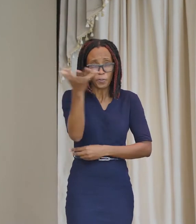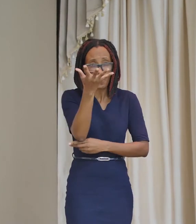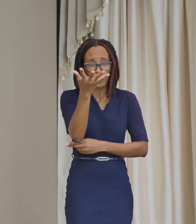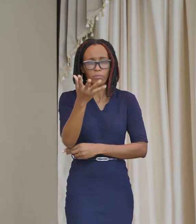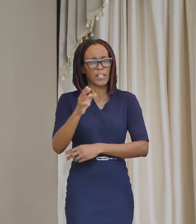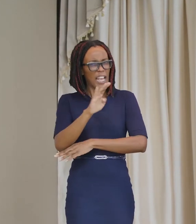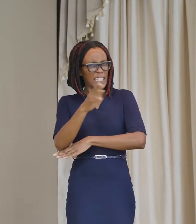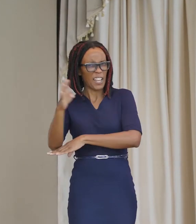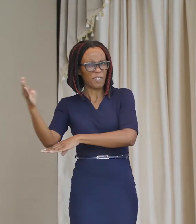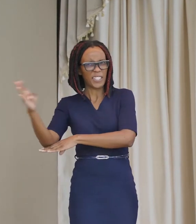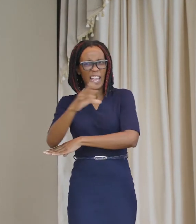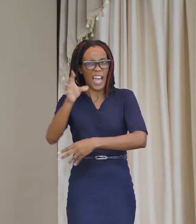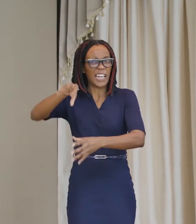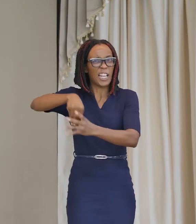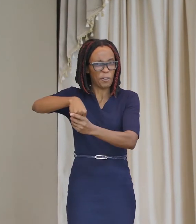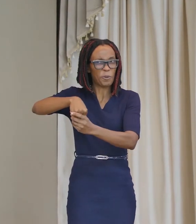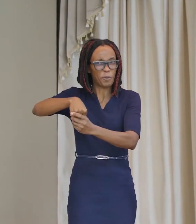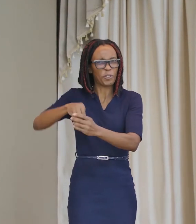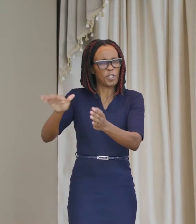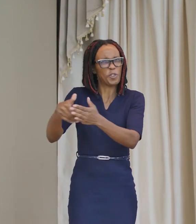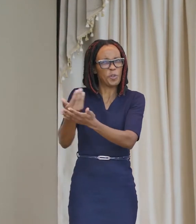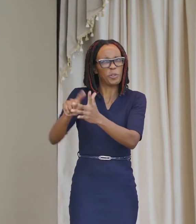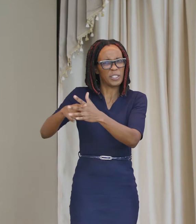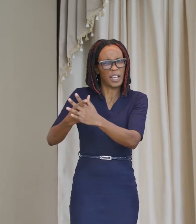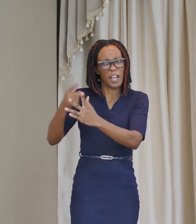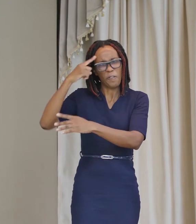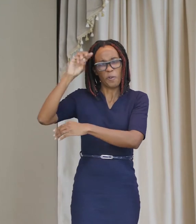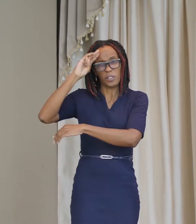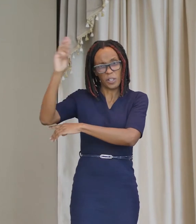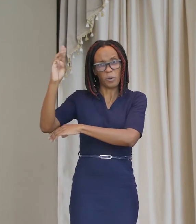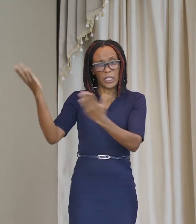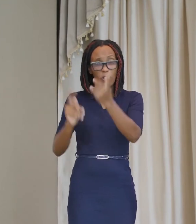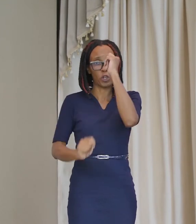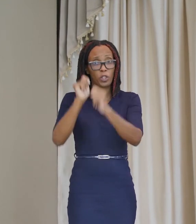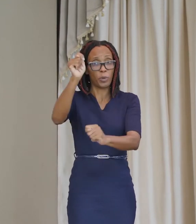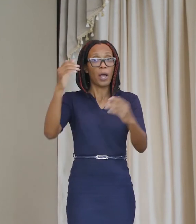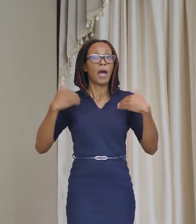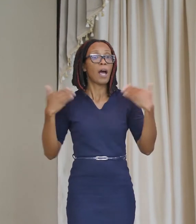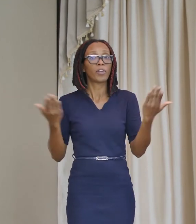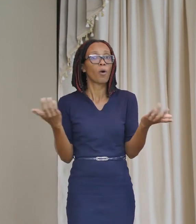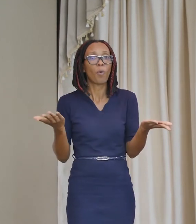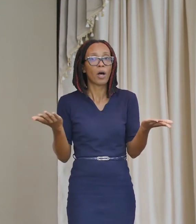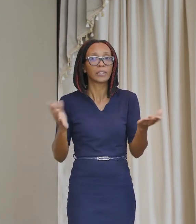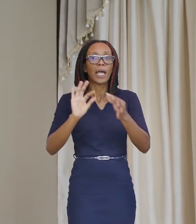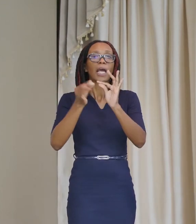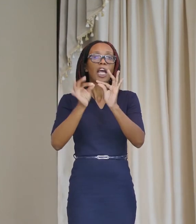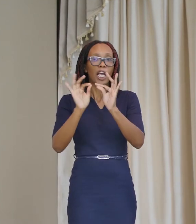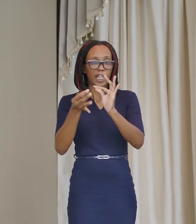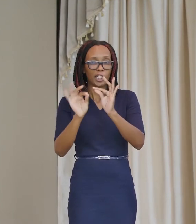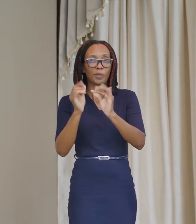of our diversity and inclusion initiatives at ScoutsTT, today we have with us an